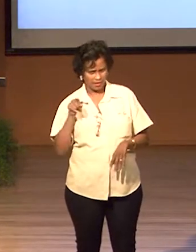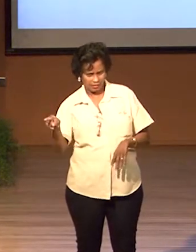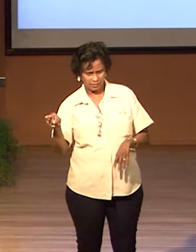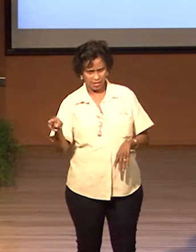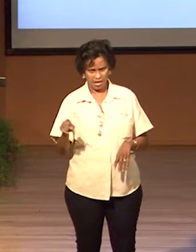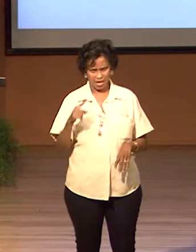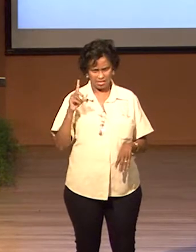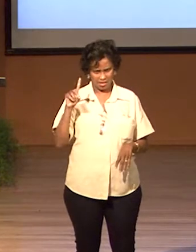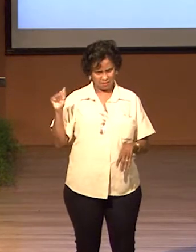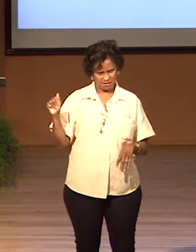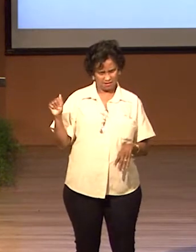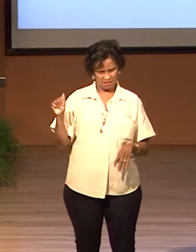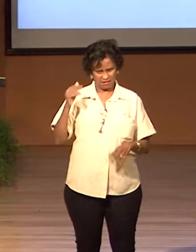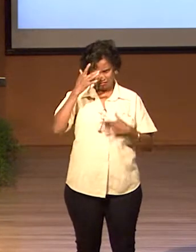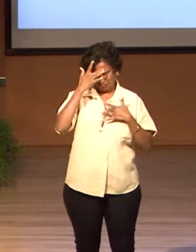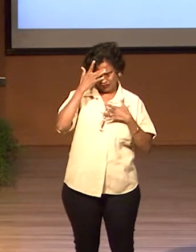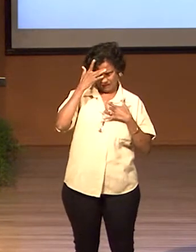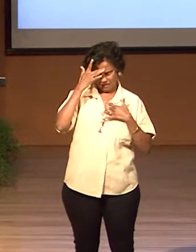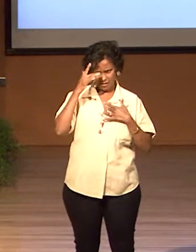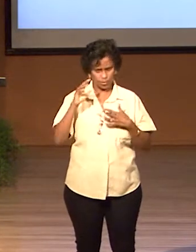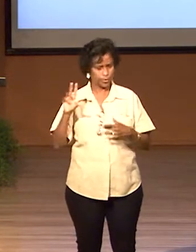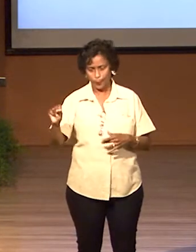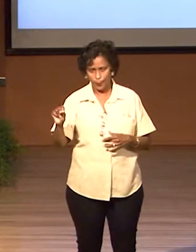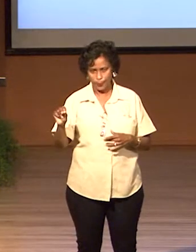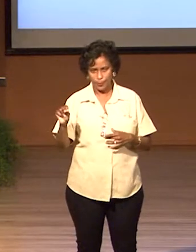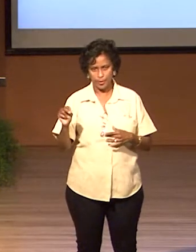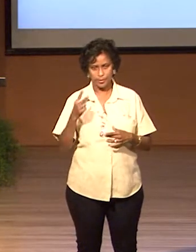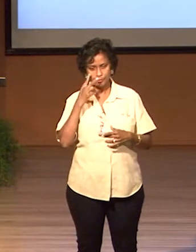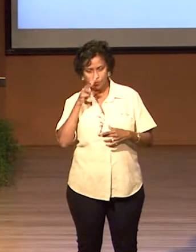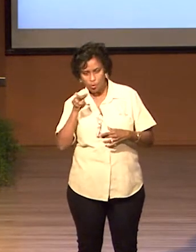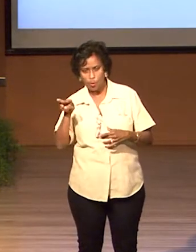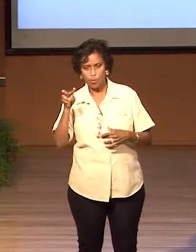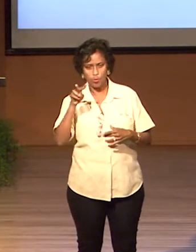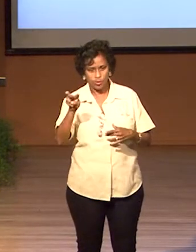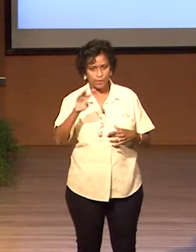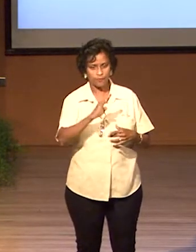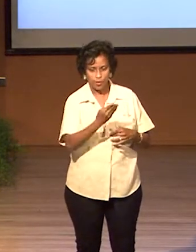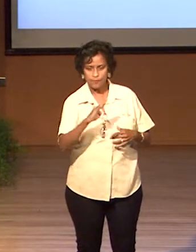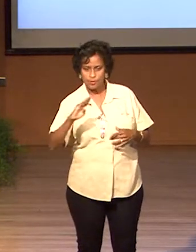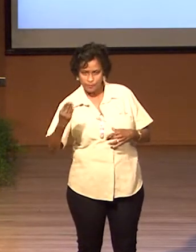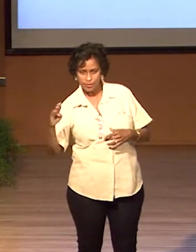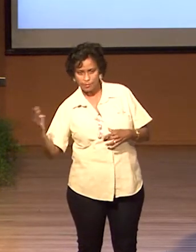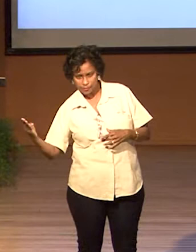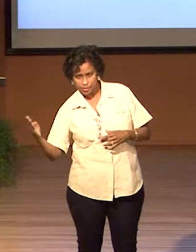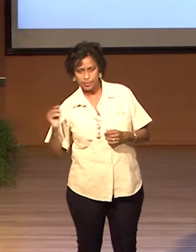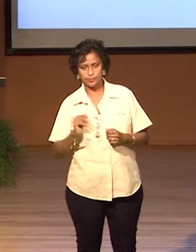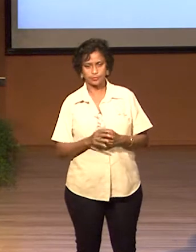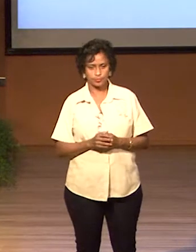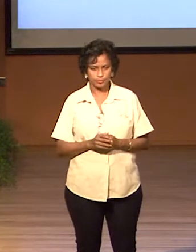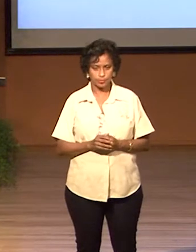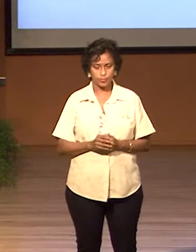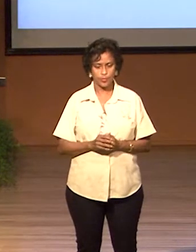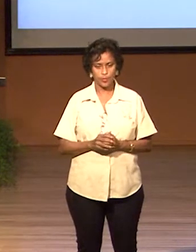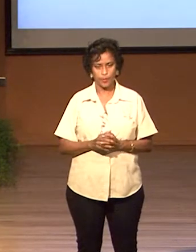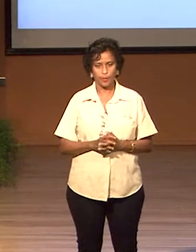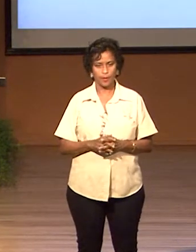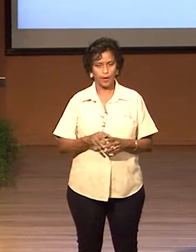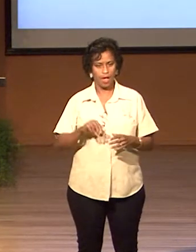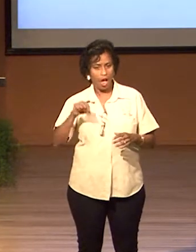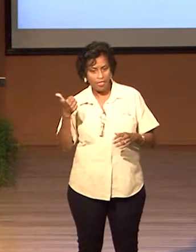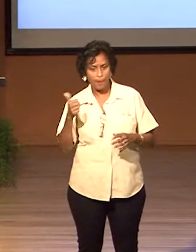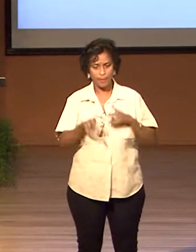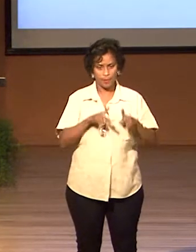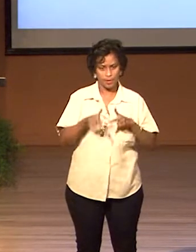disorder or a sickness or illness. And again, there are several views of that. And